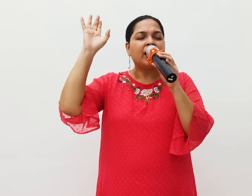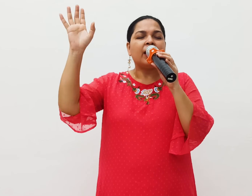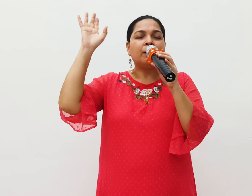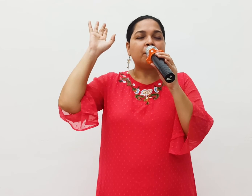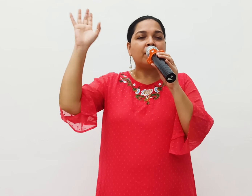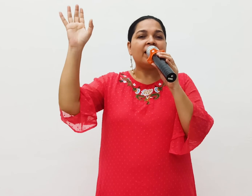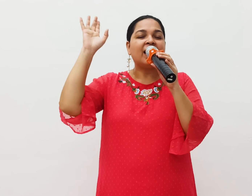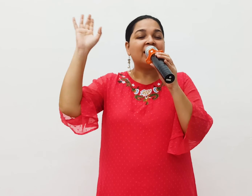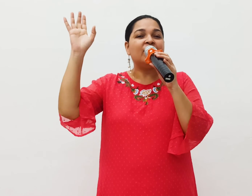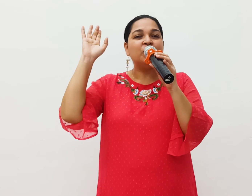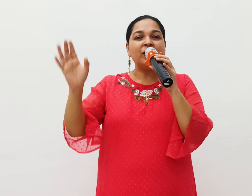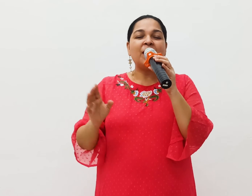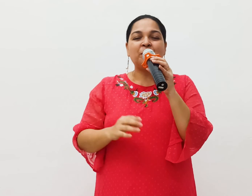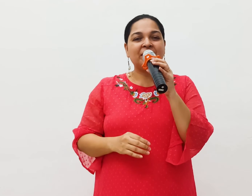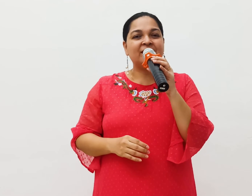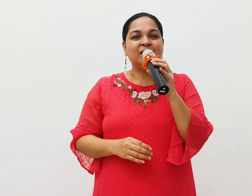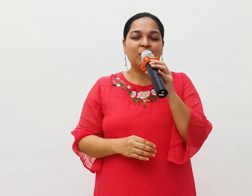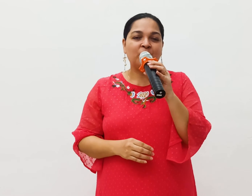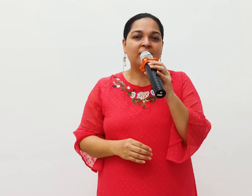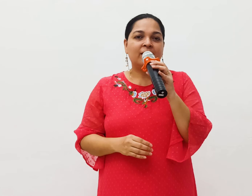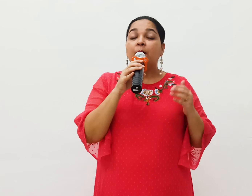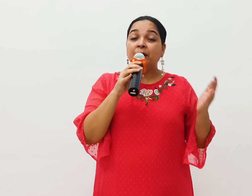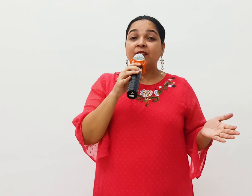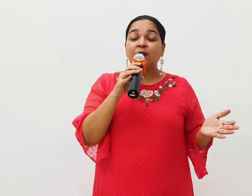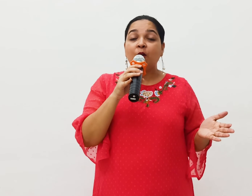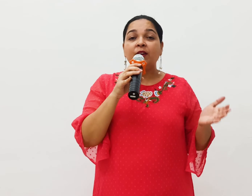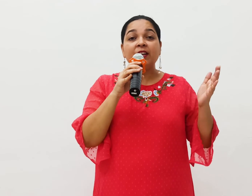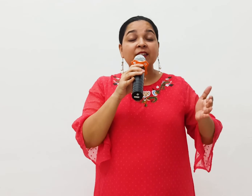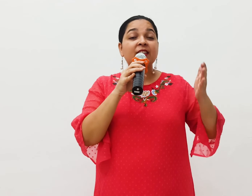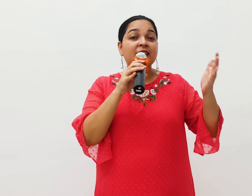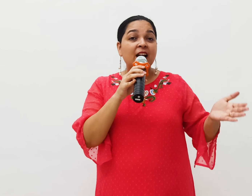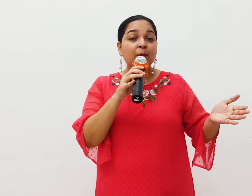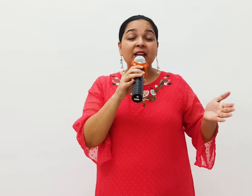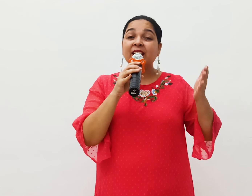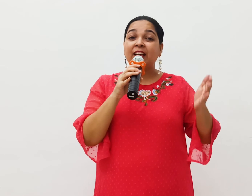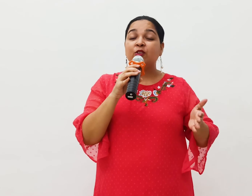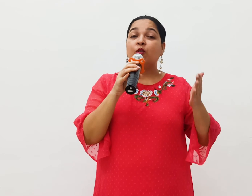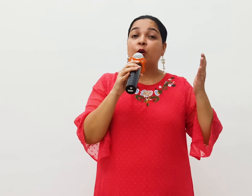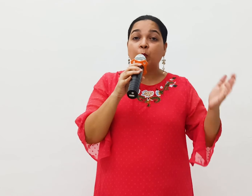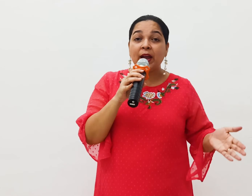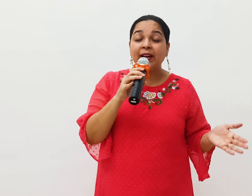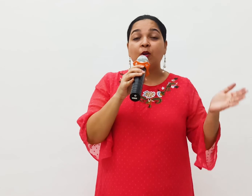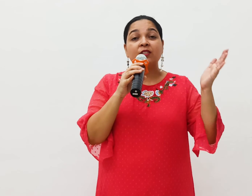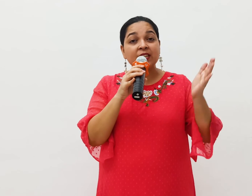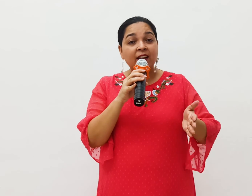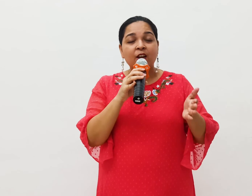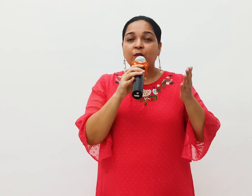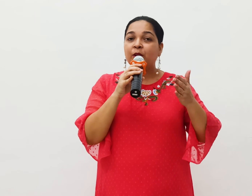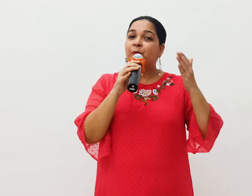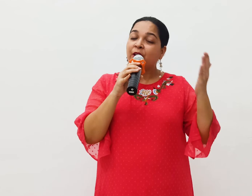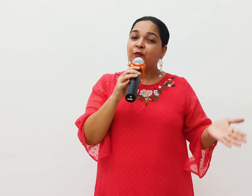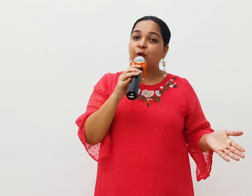pray. Amen. Hallelujah. Praise the Lord. Praise the Lord. Here is the time. In case you're not well, you're